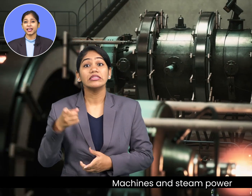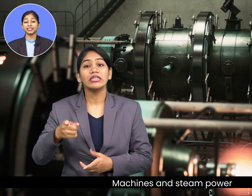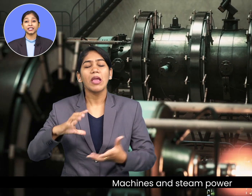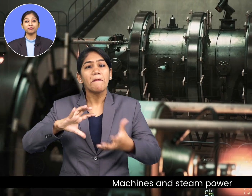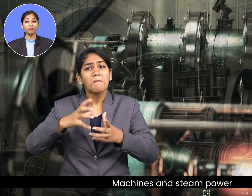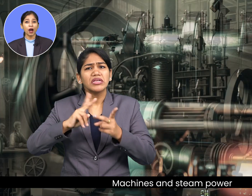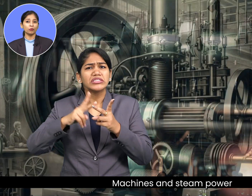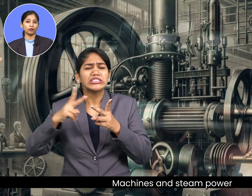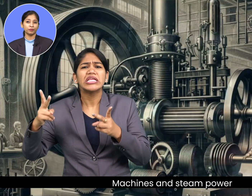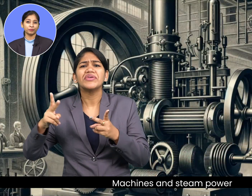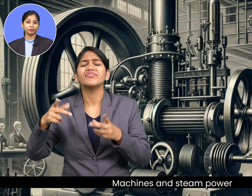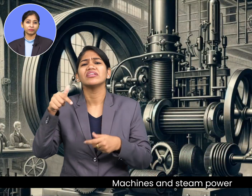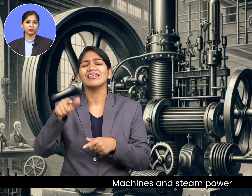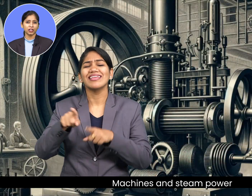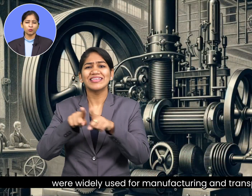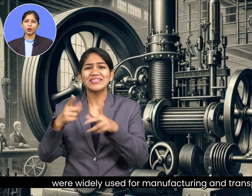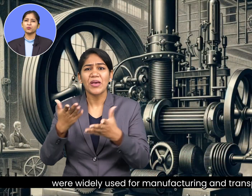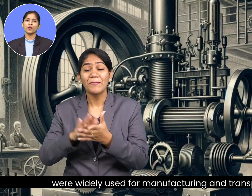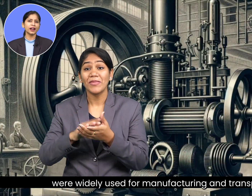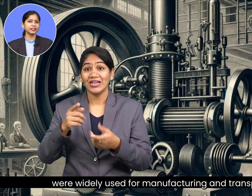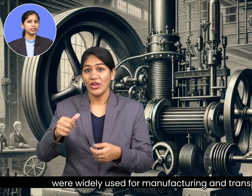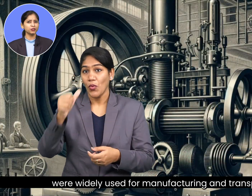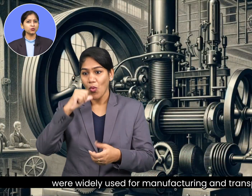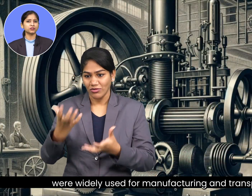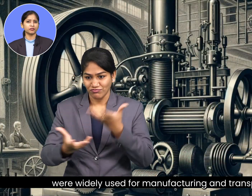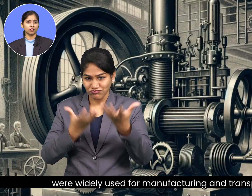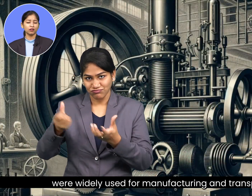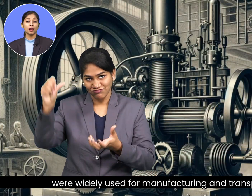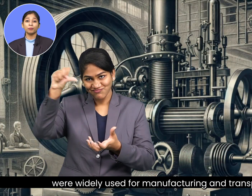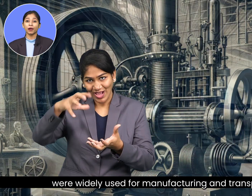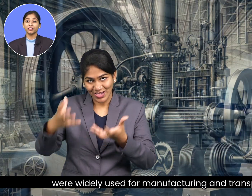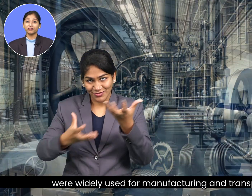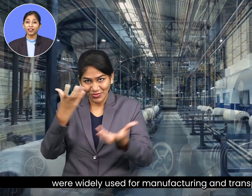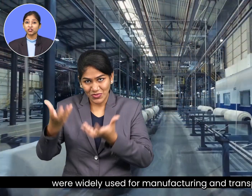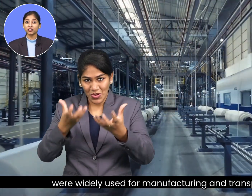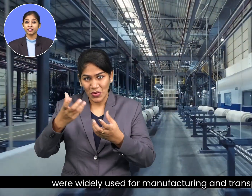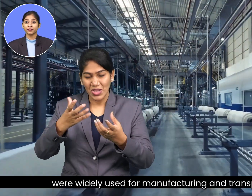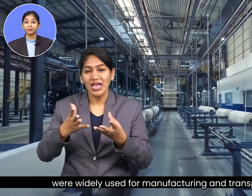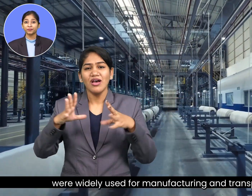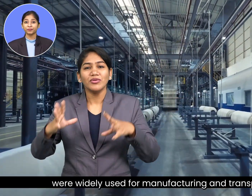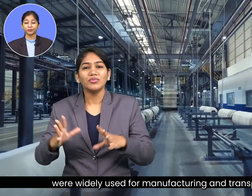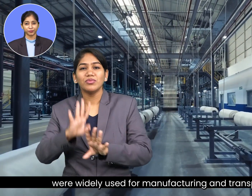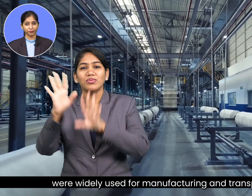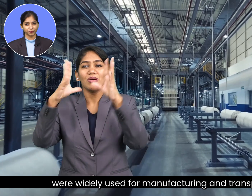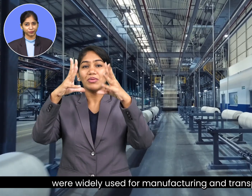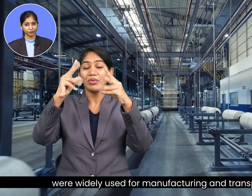Machines and steam power were widely used for manufacturing